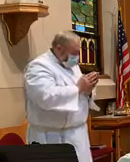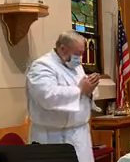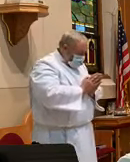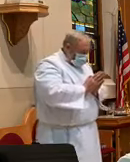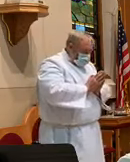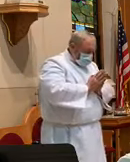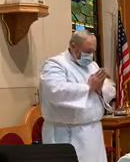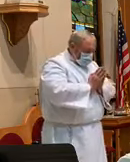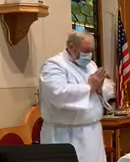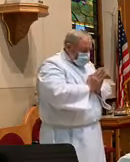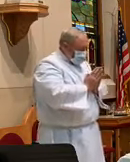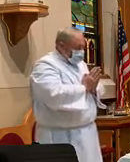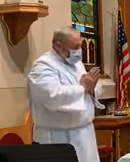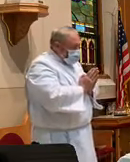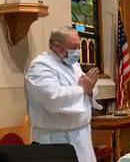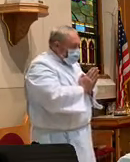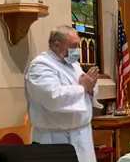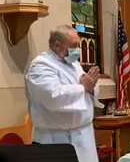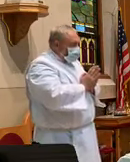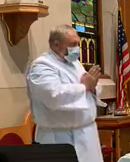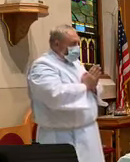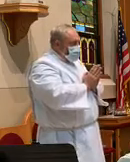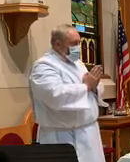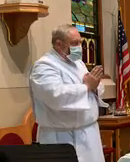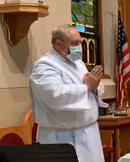The body of Christ.